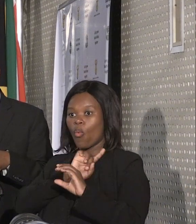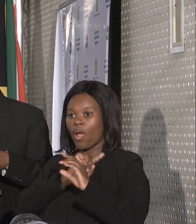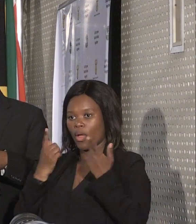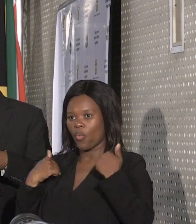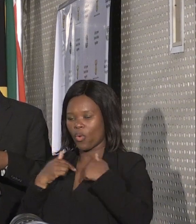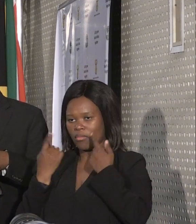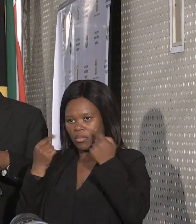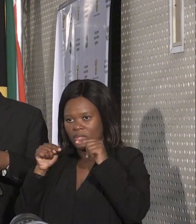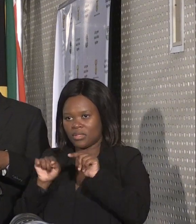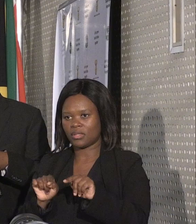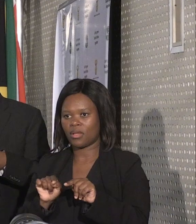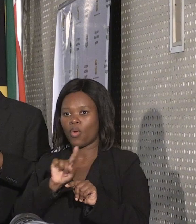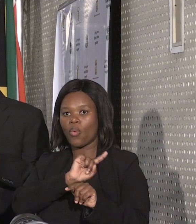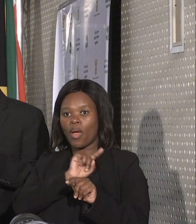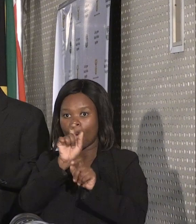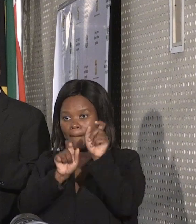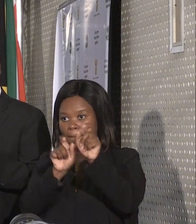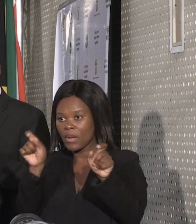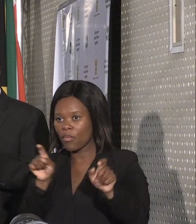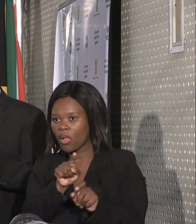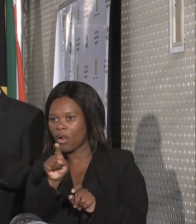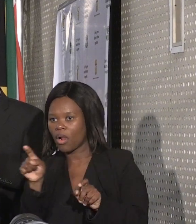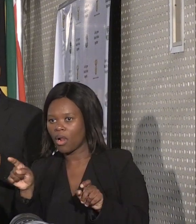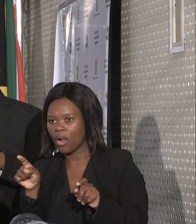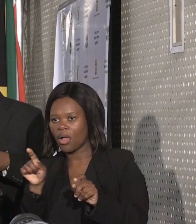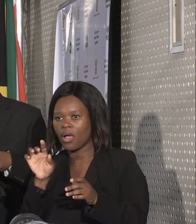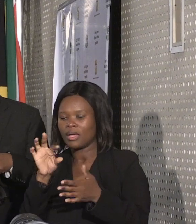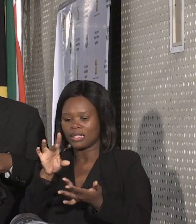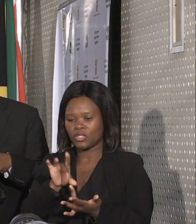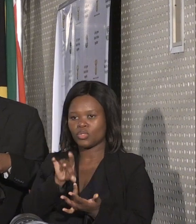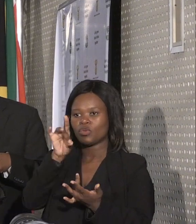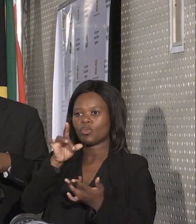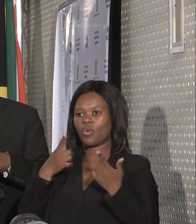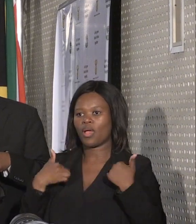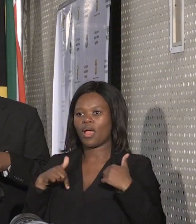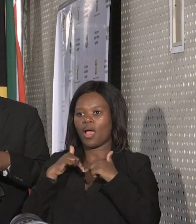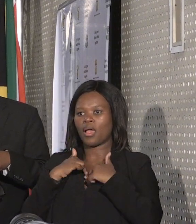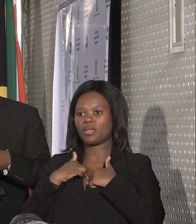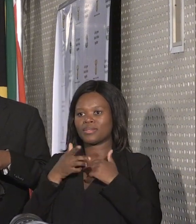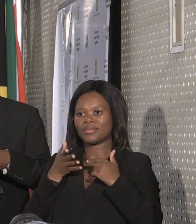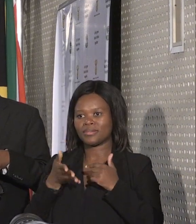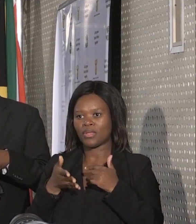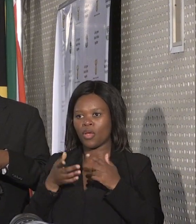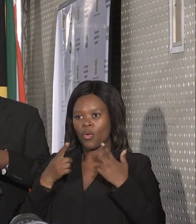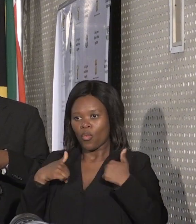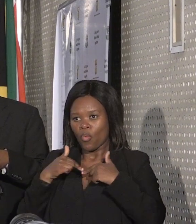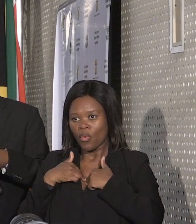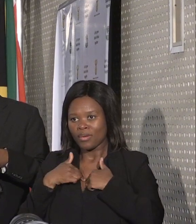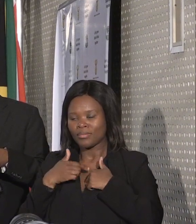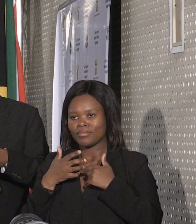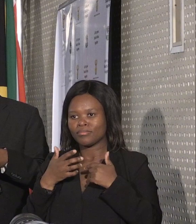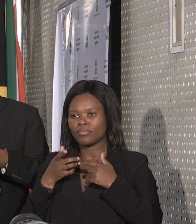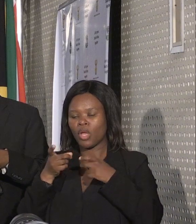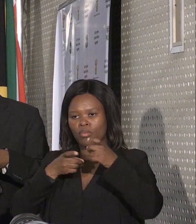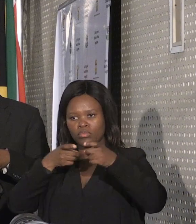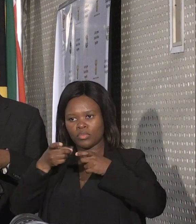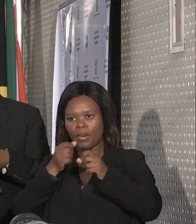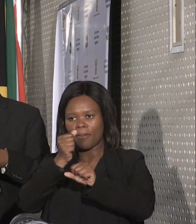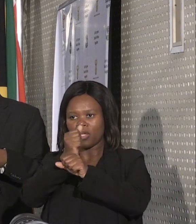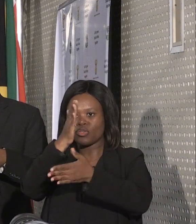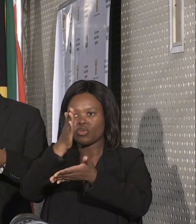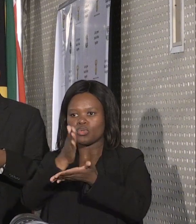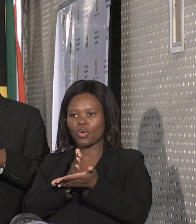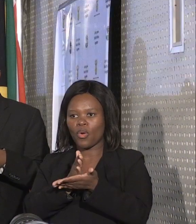at the end of the day, our people have elected us to take charge of this. In other words, to check, to ensure